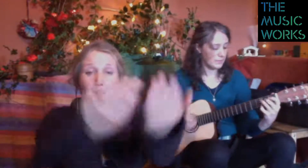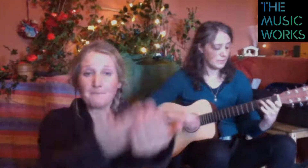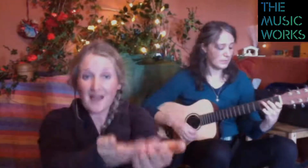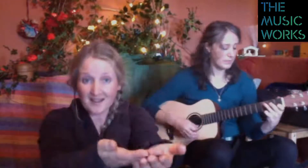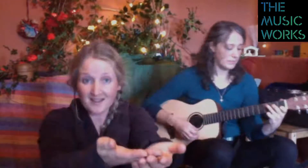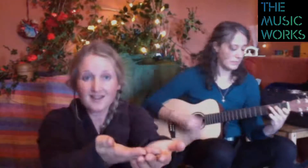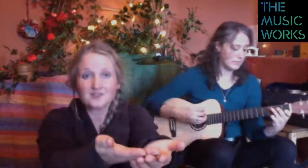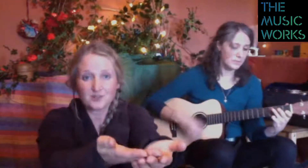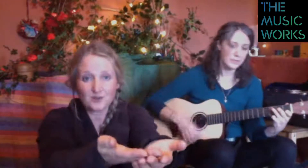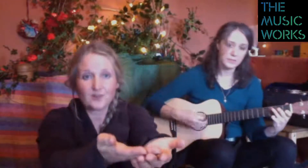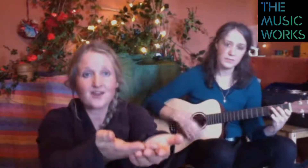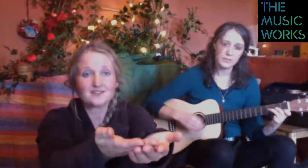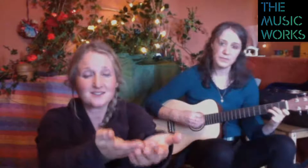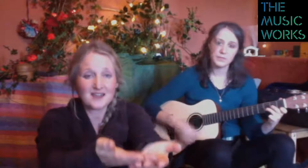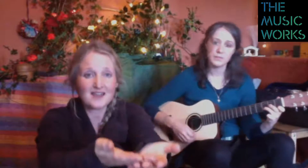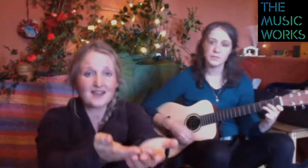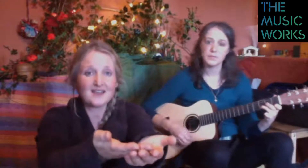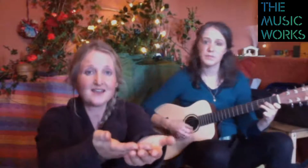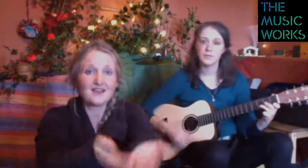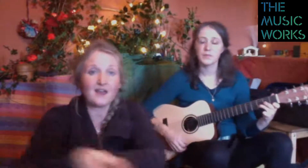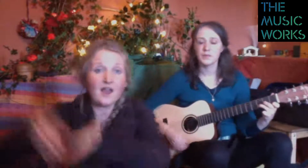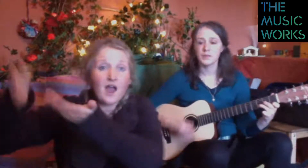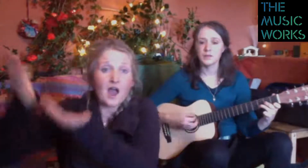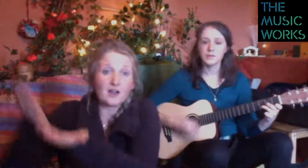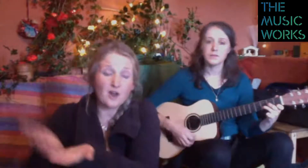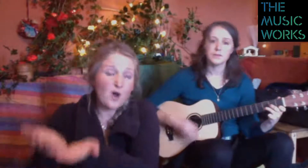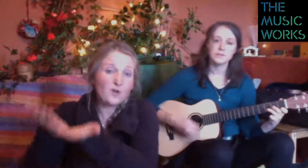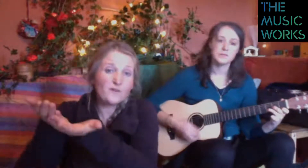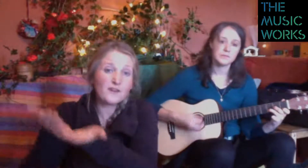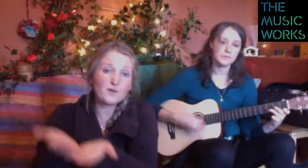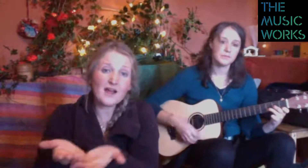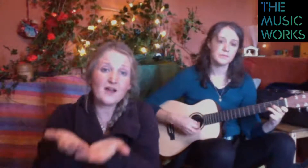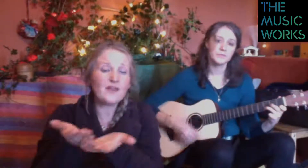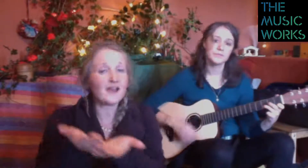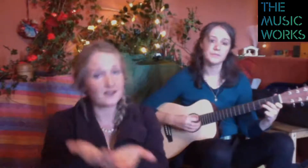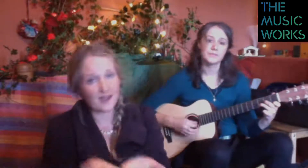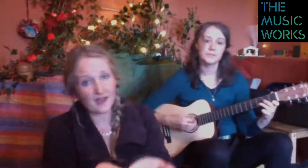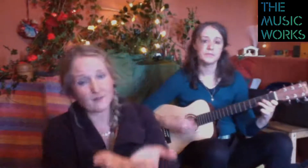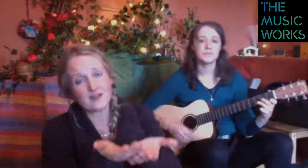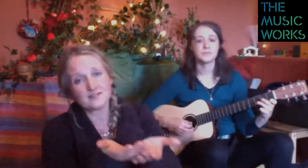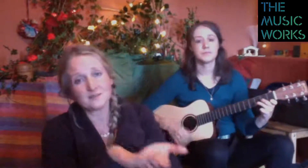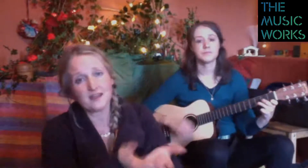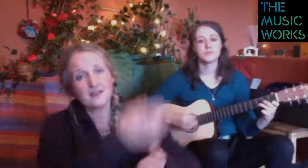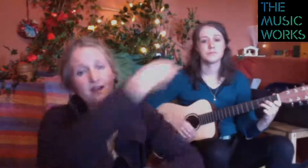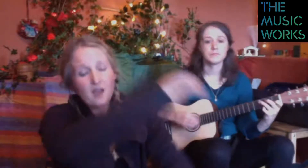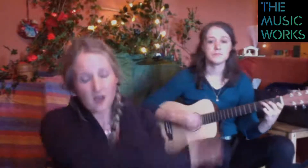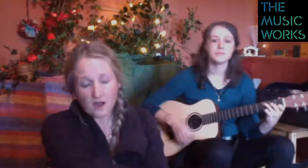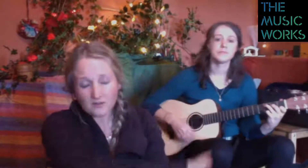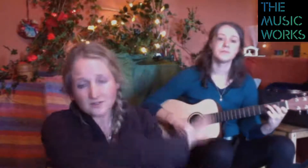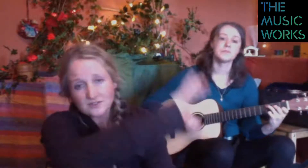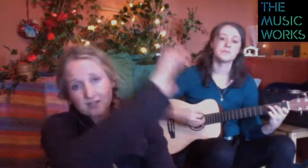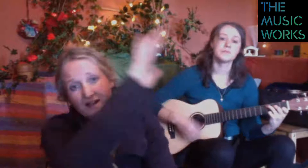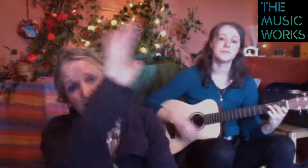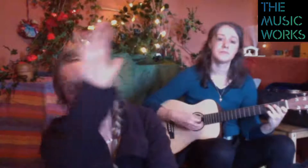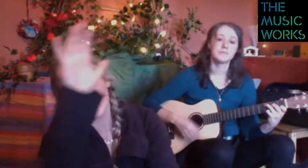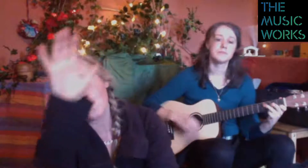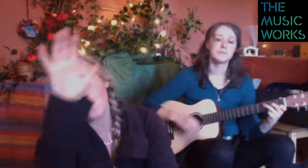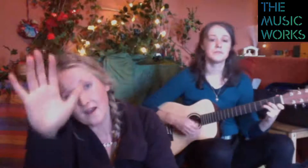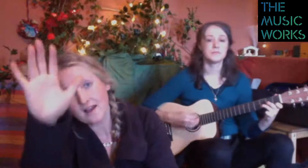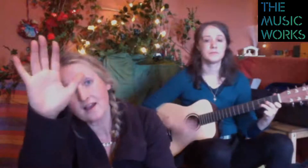back to the sea. Along the ground that carries me, underneath the willow